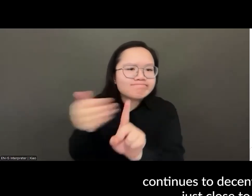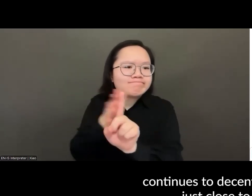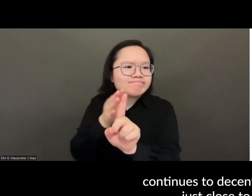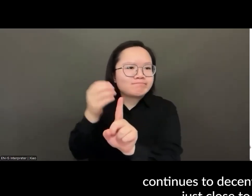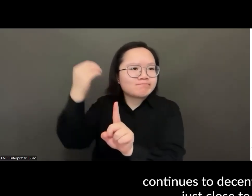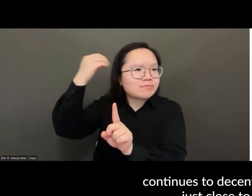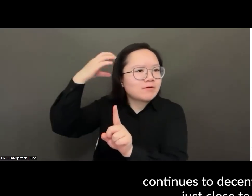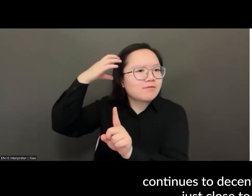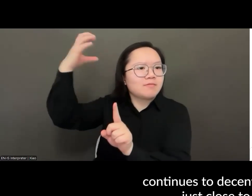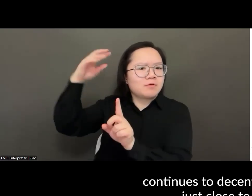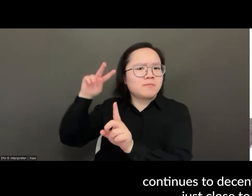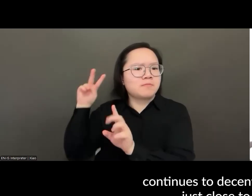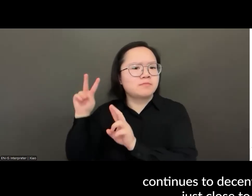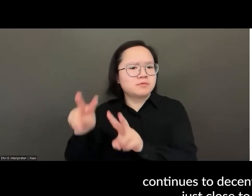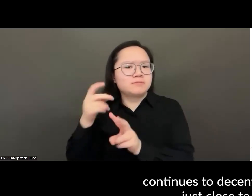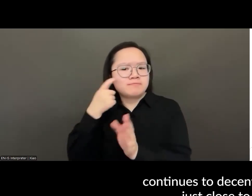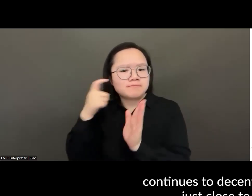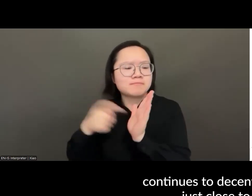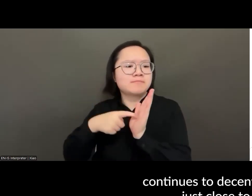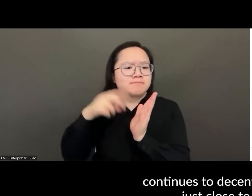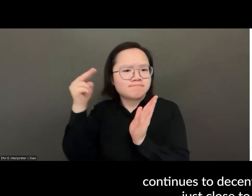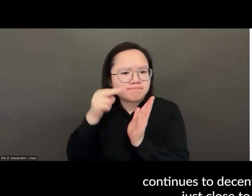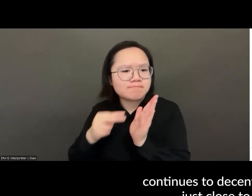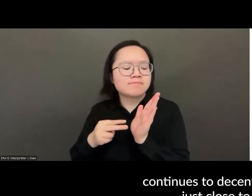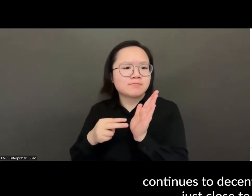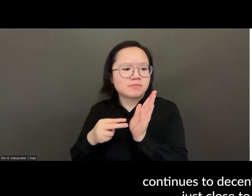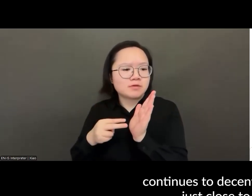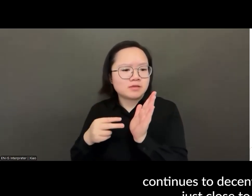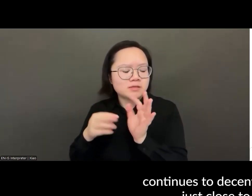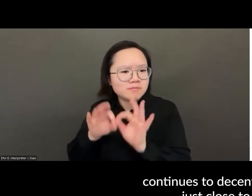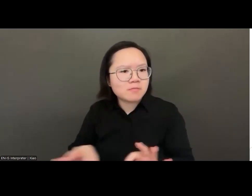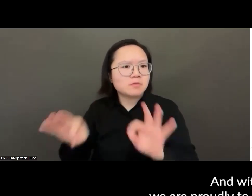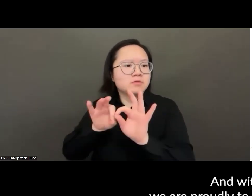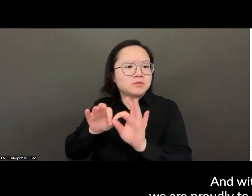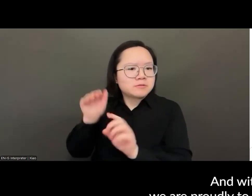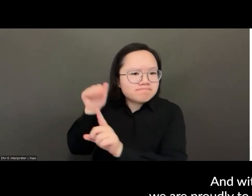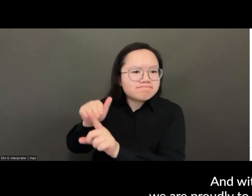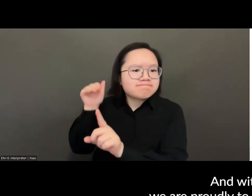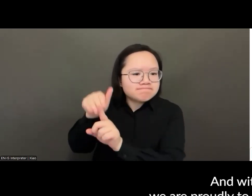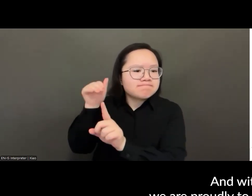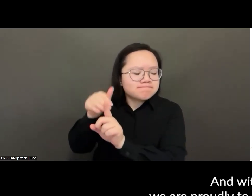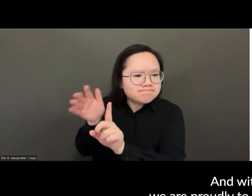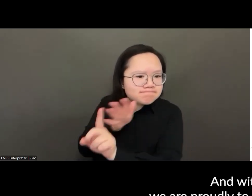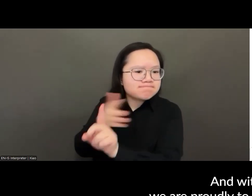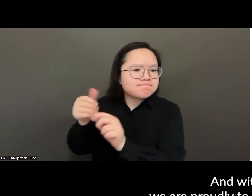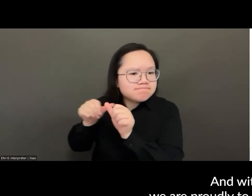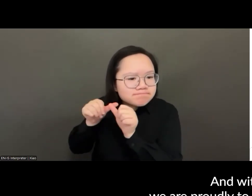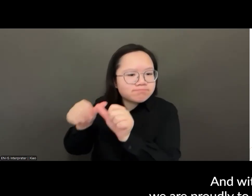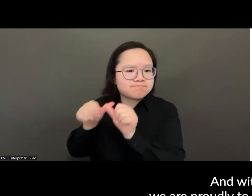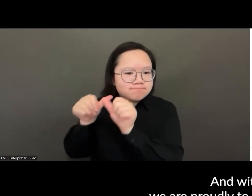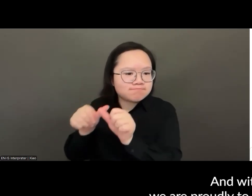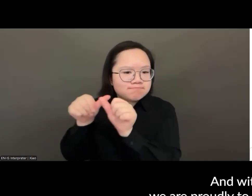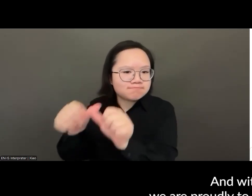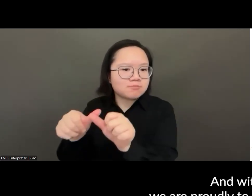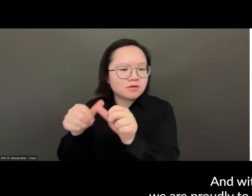government, continues to decentralize the services just close to the people. And with this, we are proudly to say that